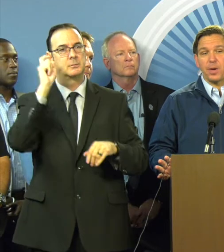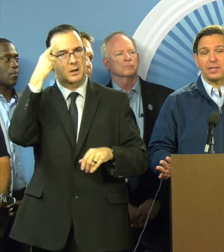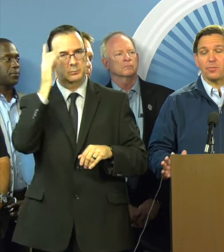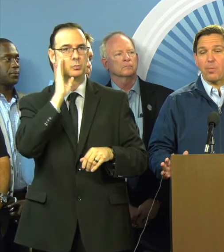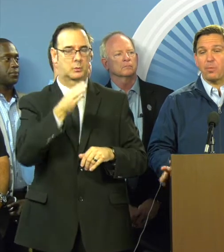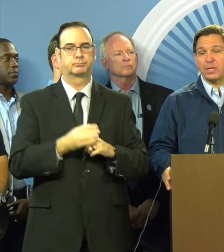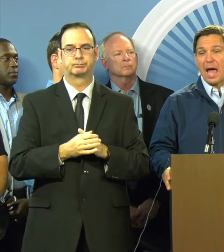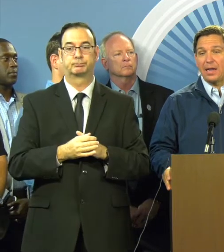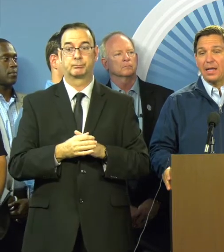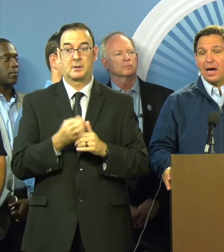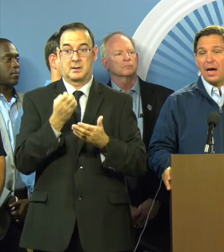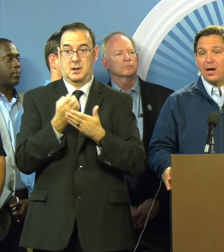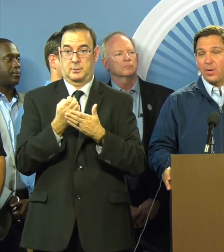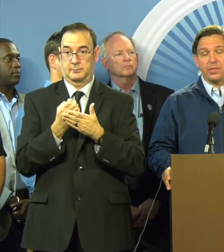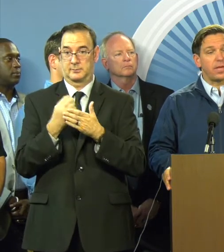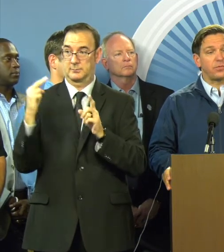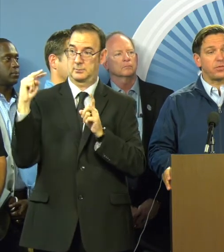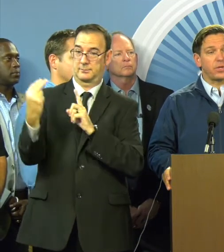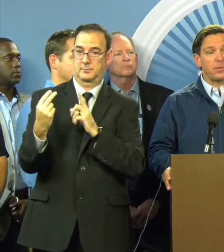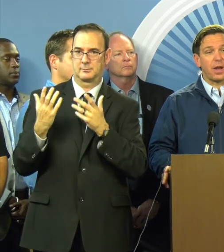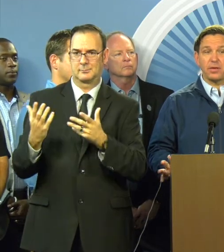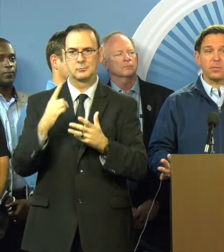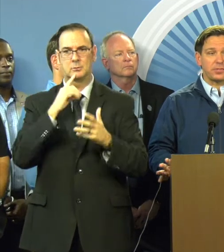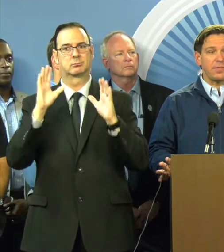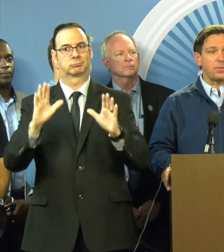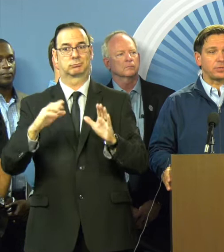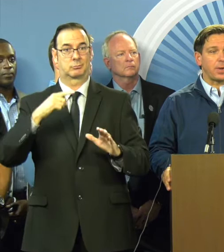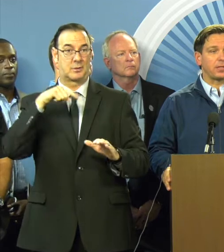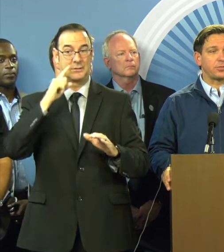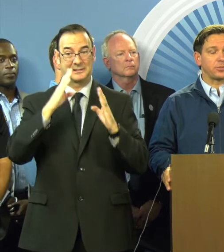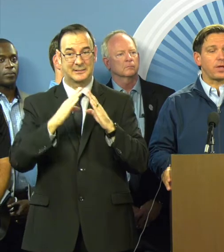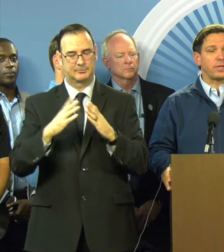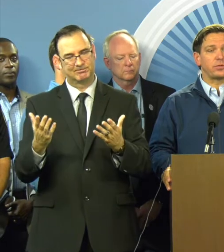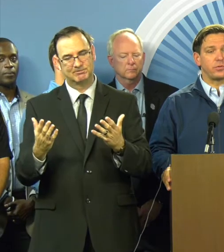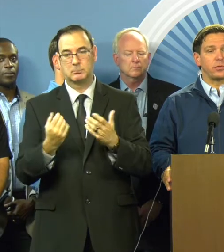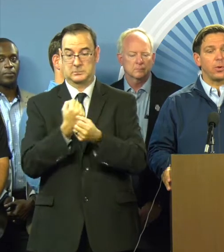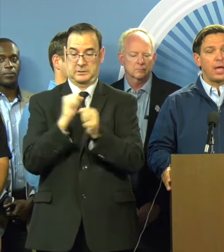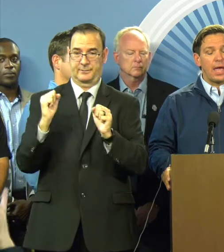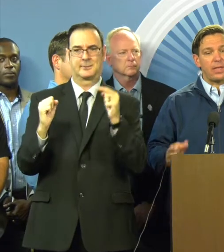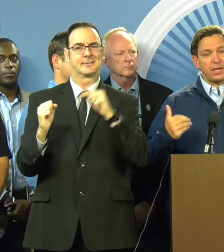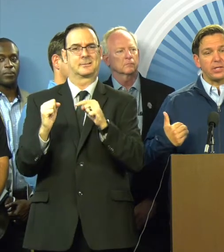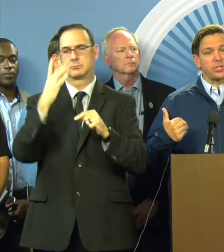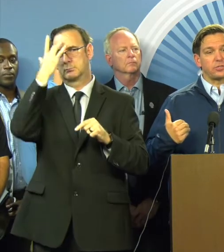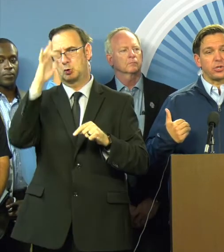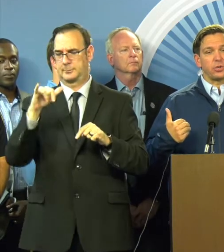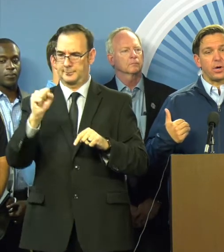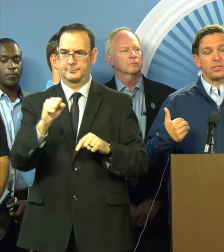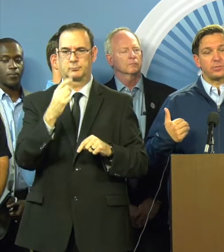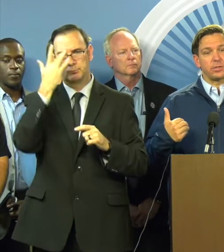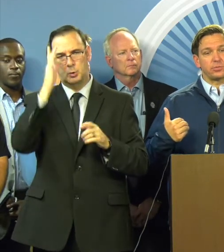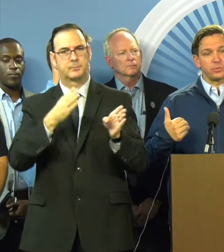economic perspective, probably not a great thing for the city, but I think from a safety perspective was the right thing to do. And I think his